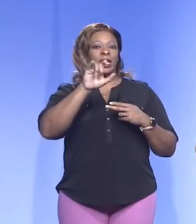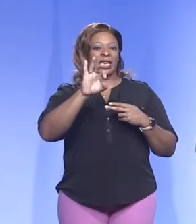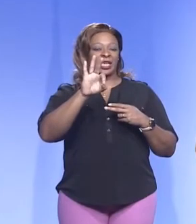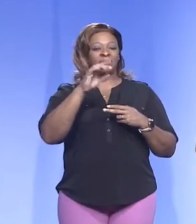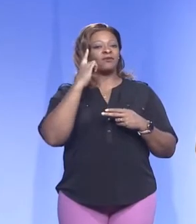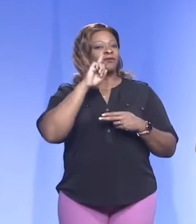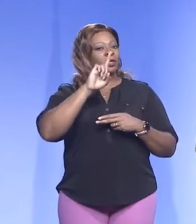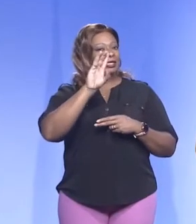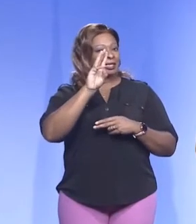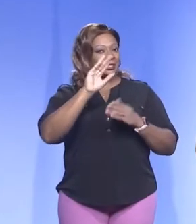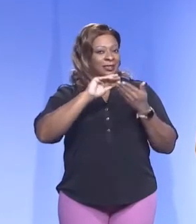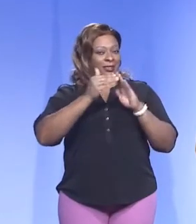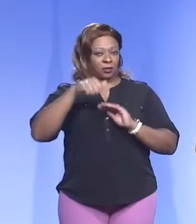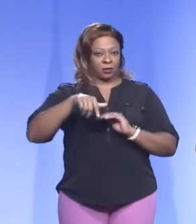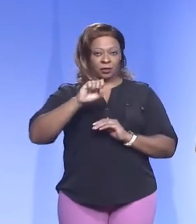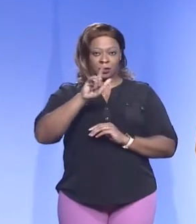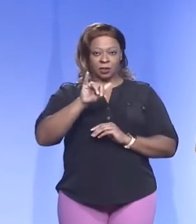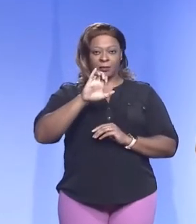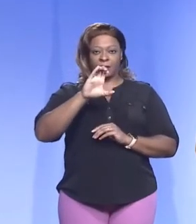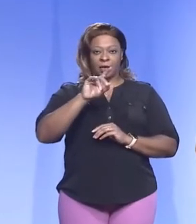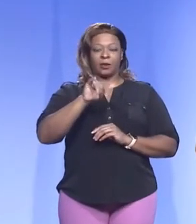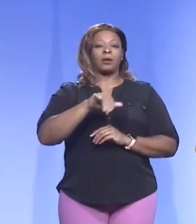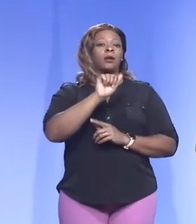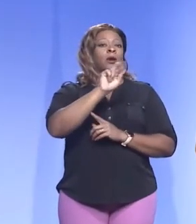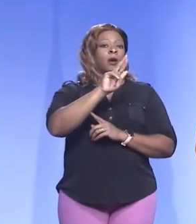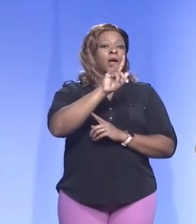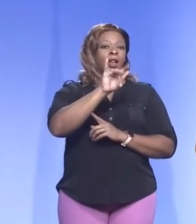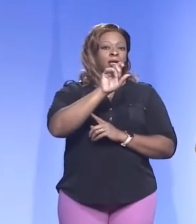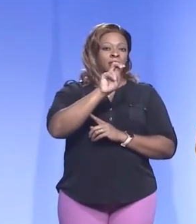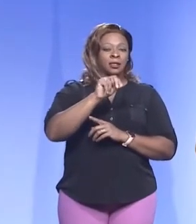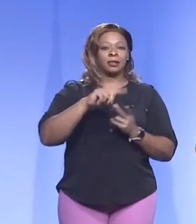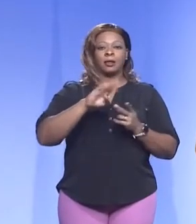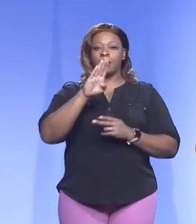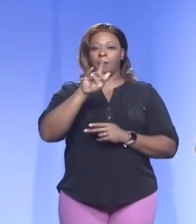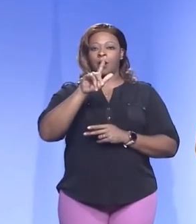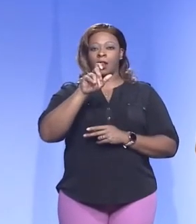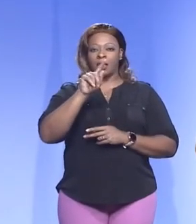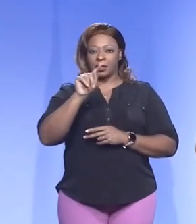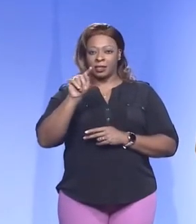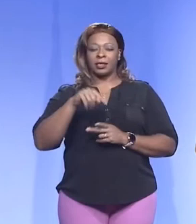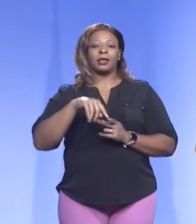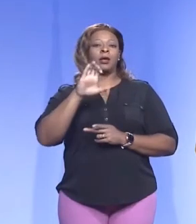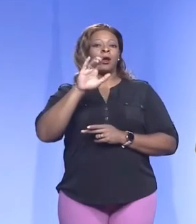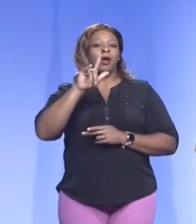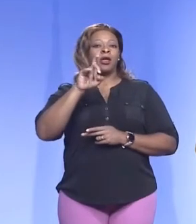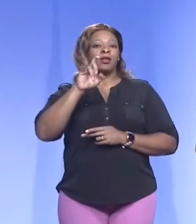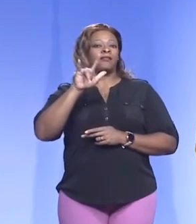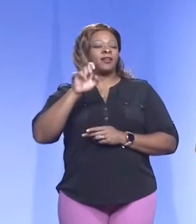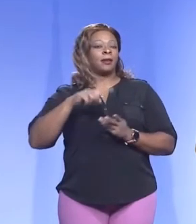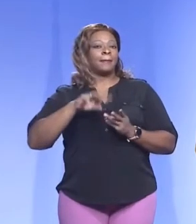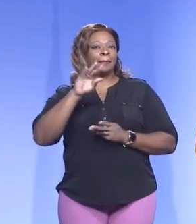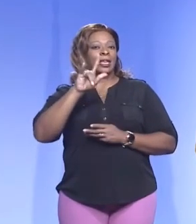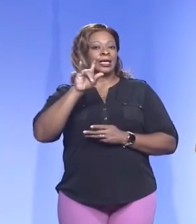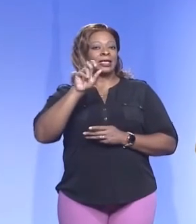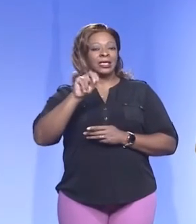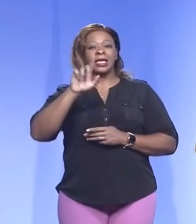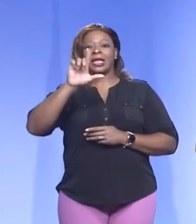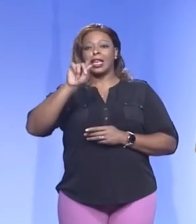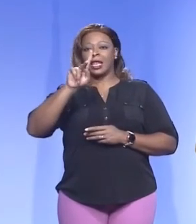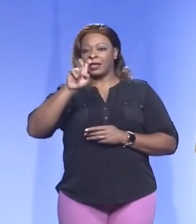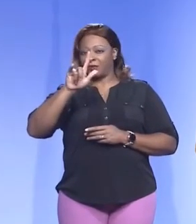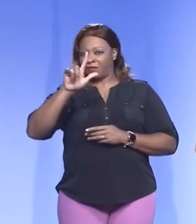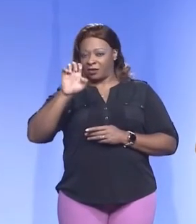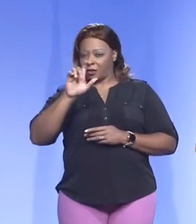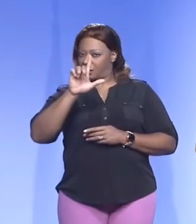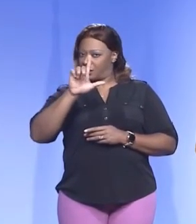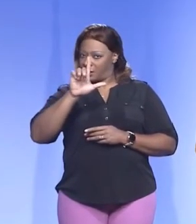in Shelby County: Arlington, Bartlett, Collierville, Millington, Lakeland, and Germantown. The second